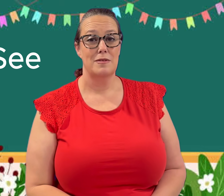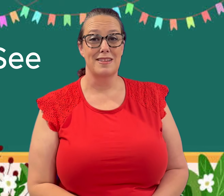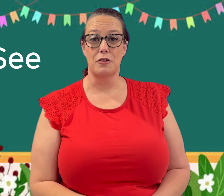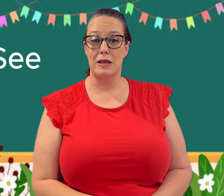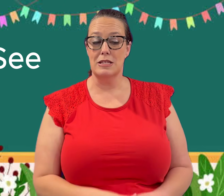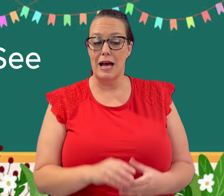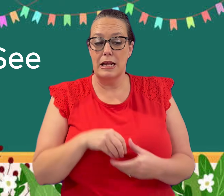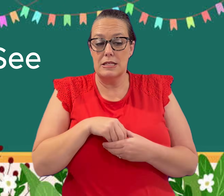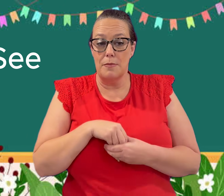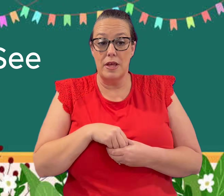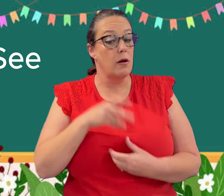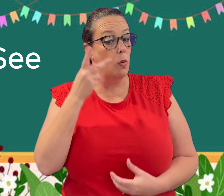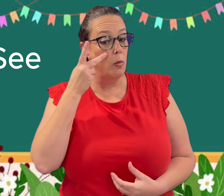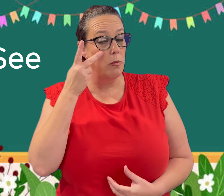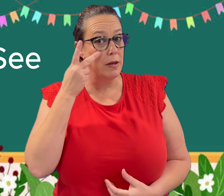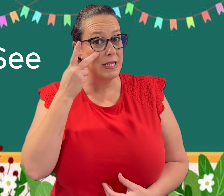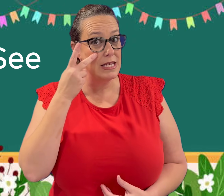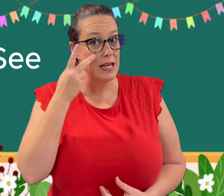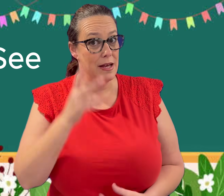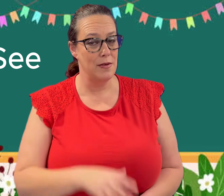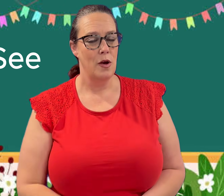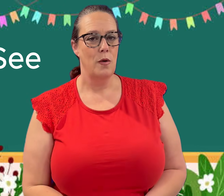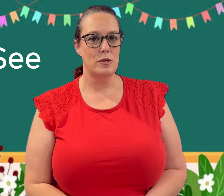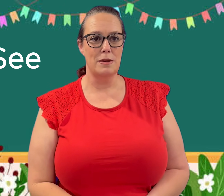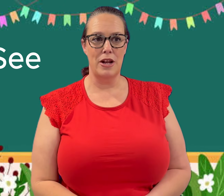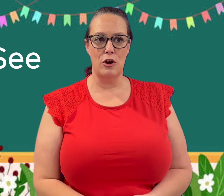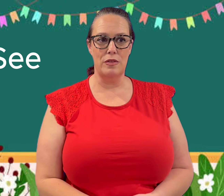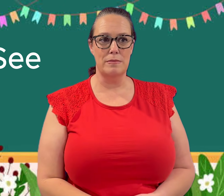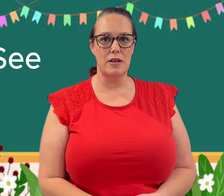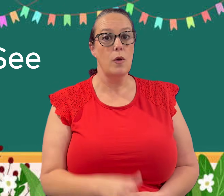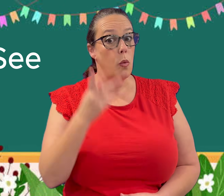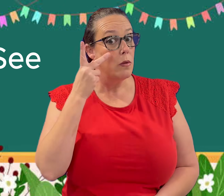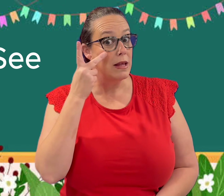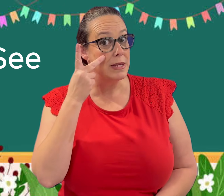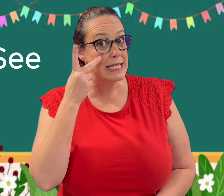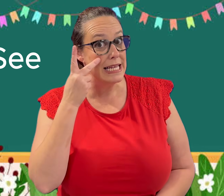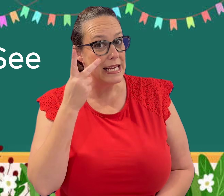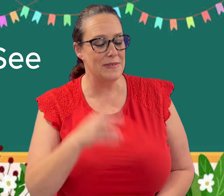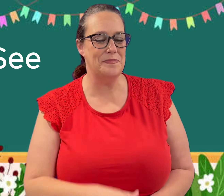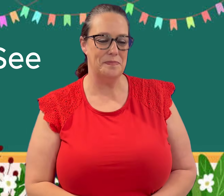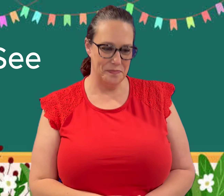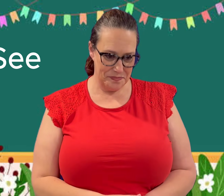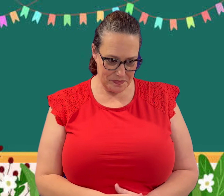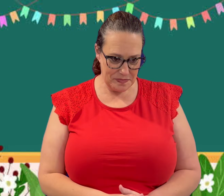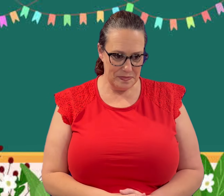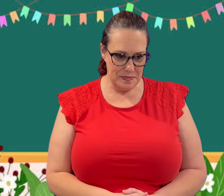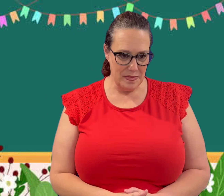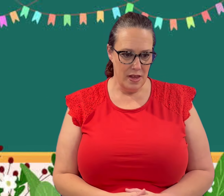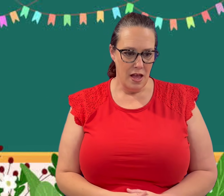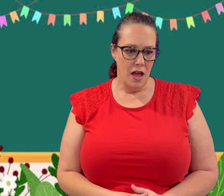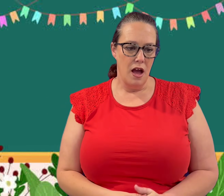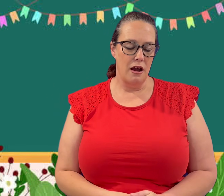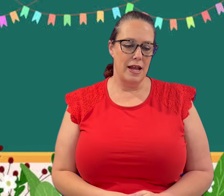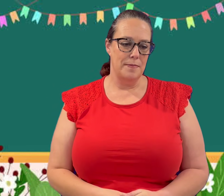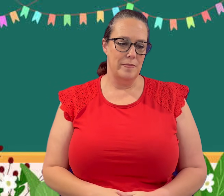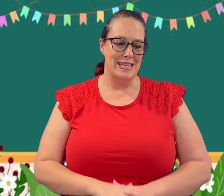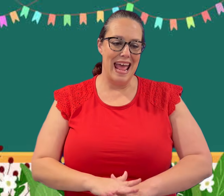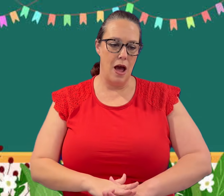little kid's hiding something. Oh, let me see it. Or somebody hurt themselves. Oh, let me see it. All right,